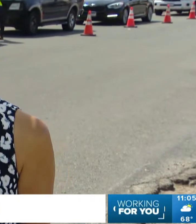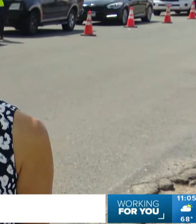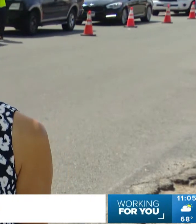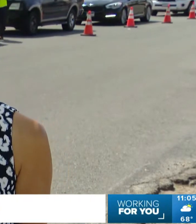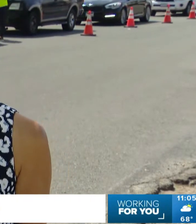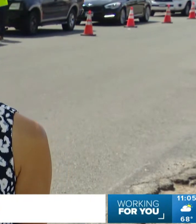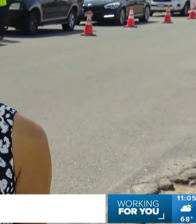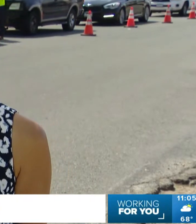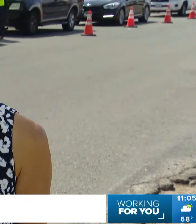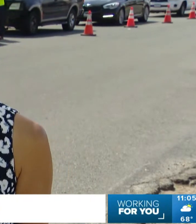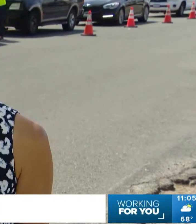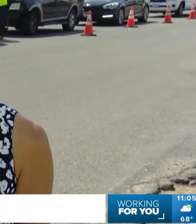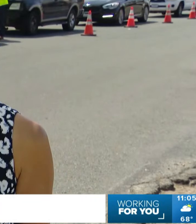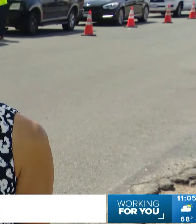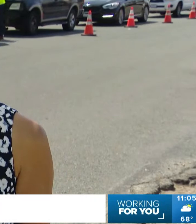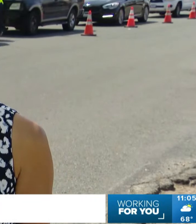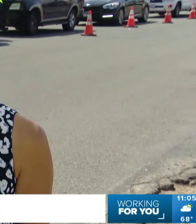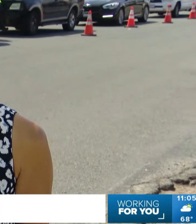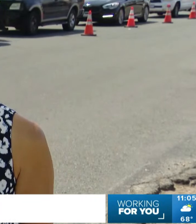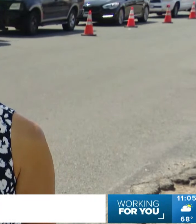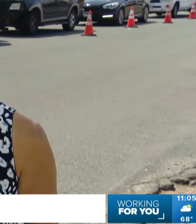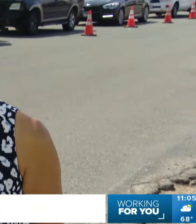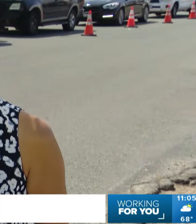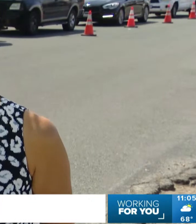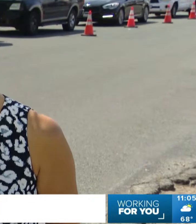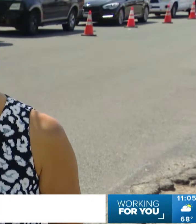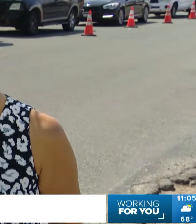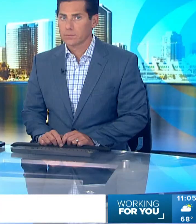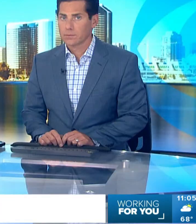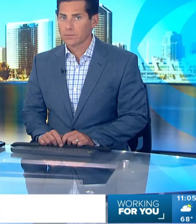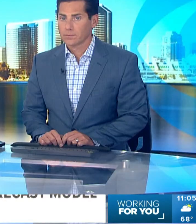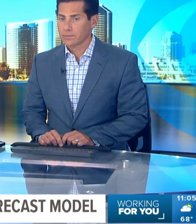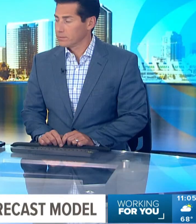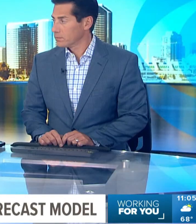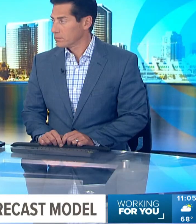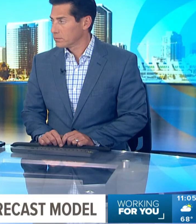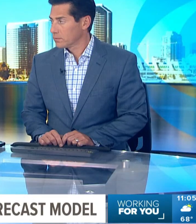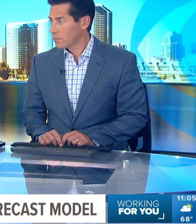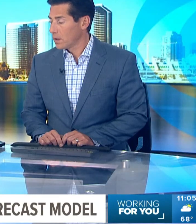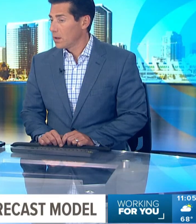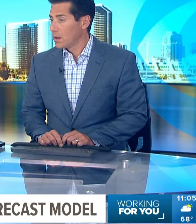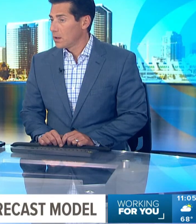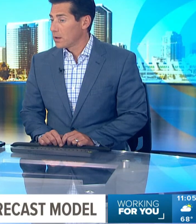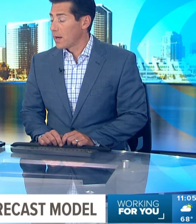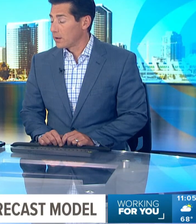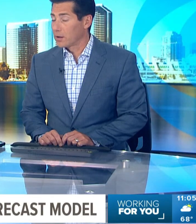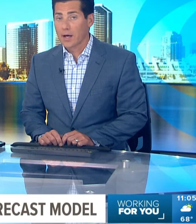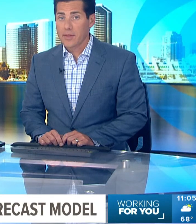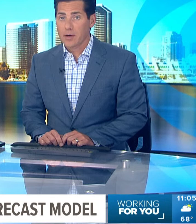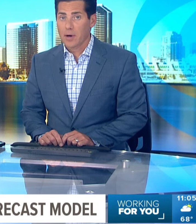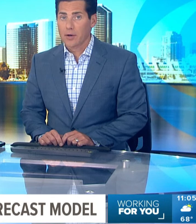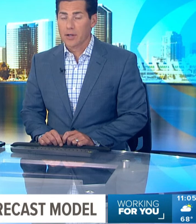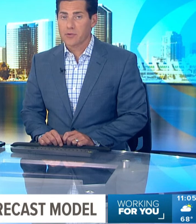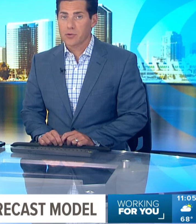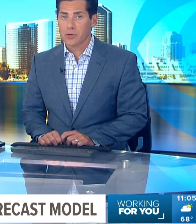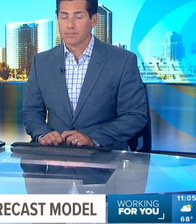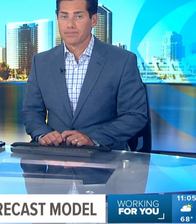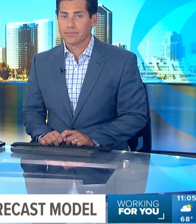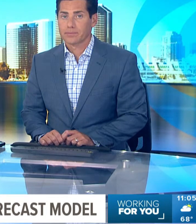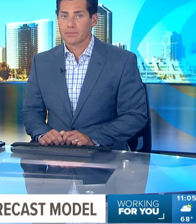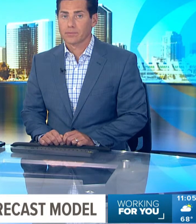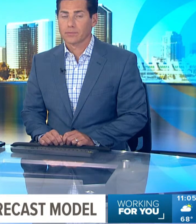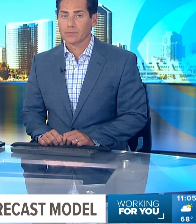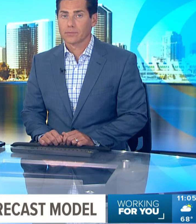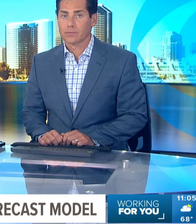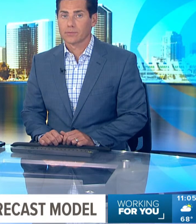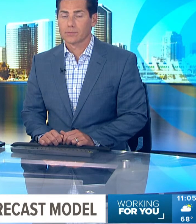now, it's in place until Sunday evening. Kelly Hessedall, CBS 8. A big disruption, to say the least. Yeah, long line there behind her, that's for sure.